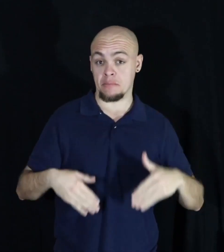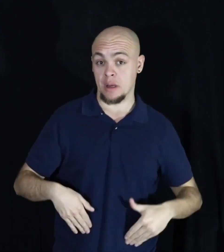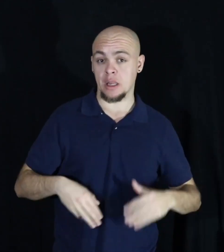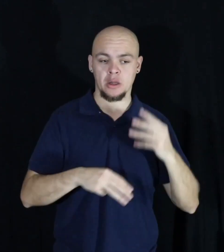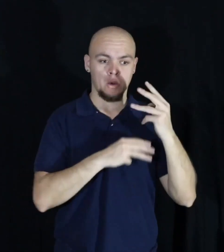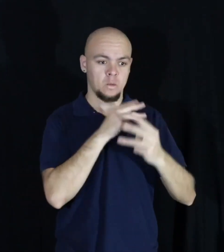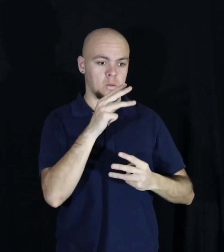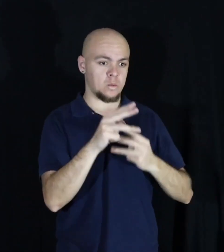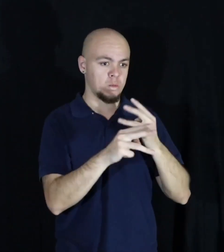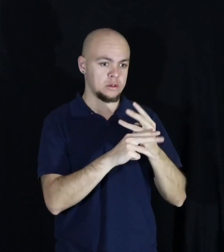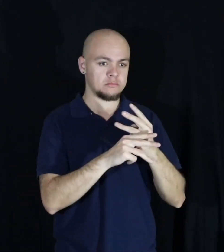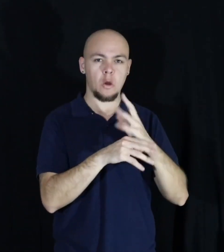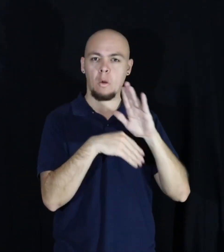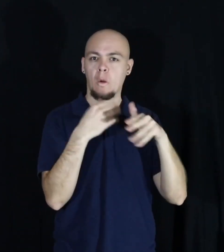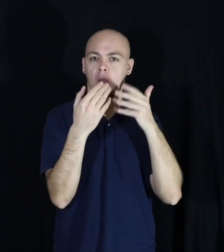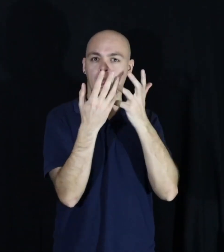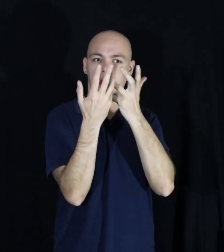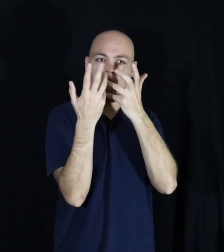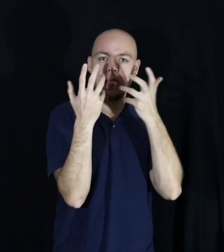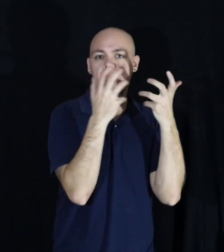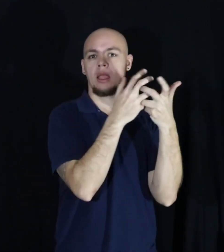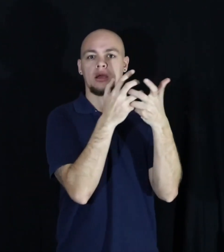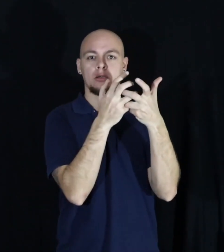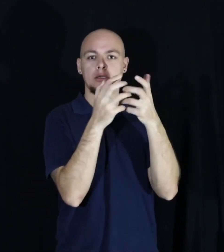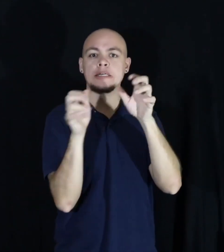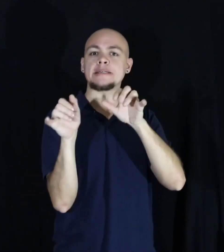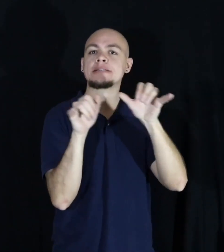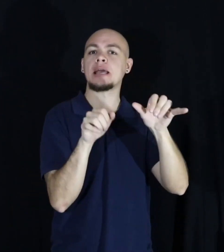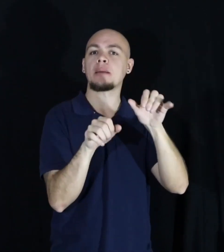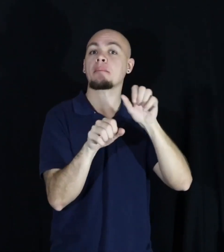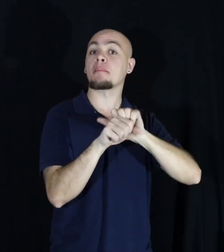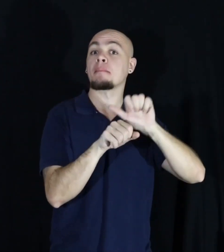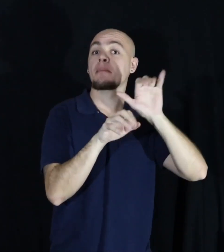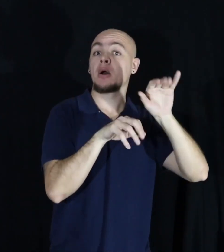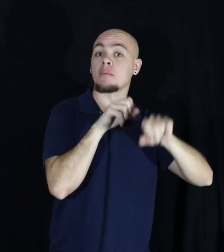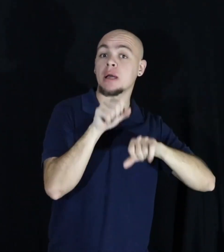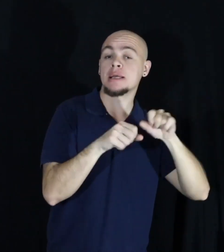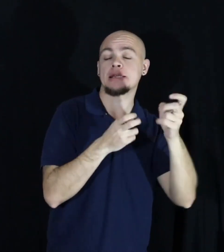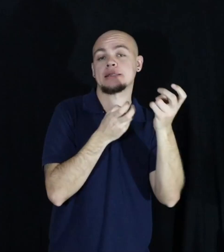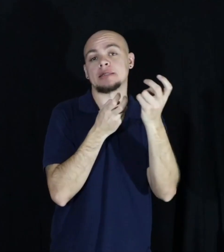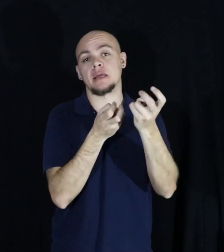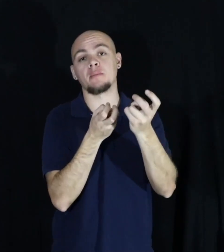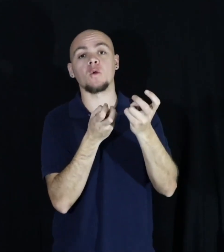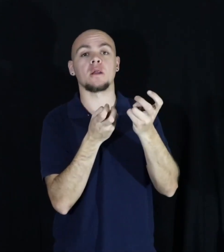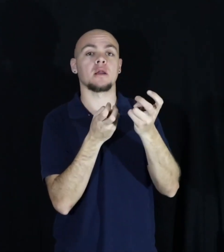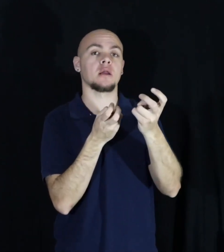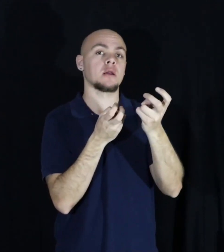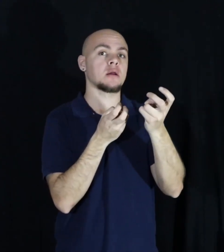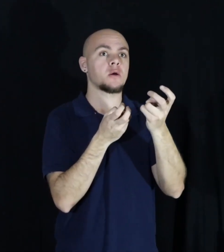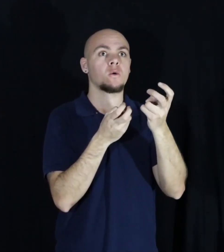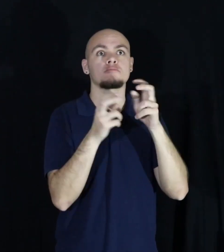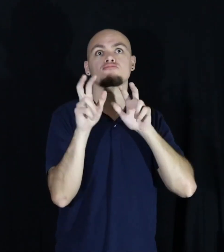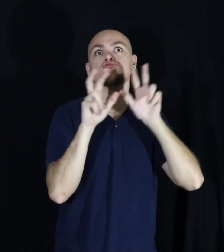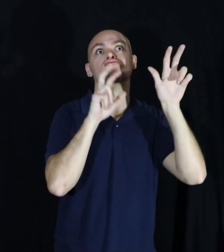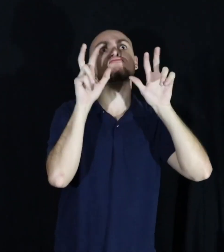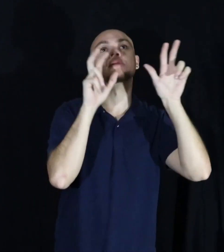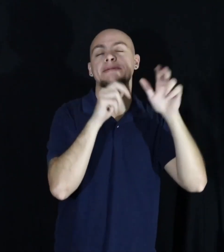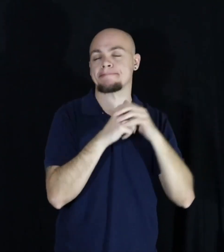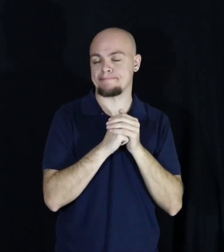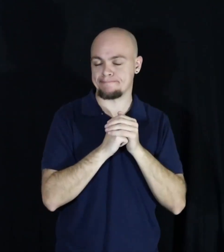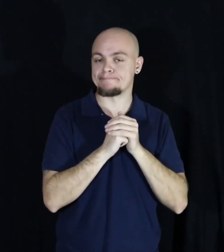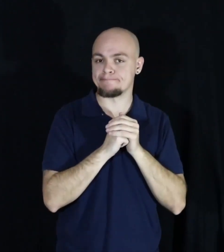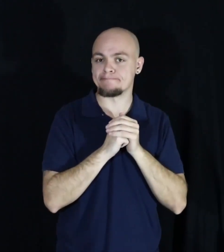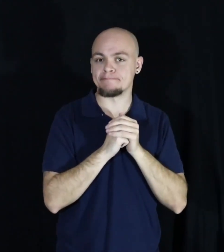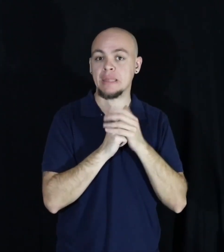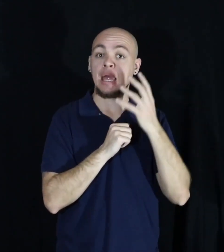aligned. I'd say the same thing about mountain biking, ski touring, or rafting. Through the ritual of